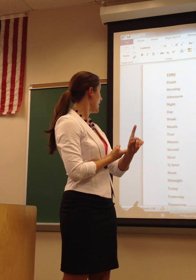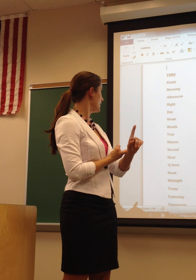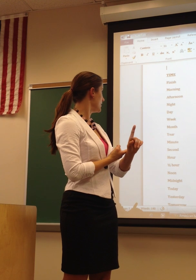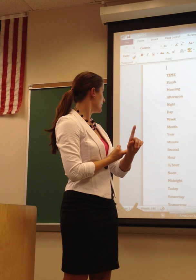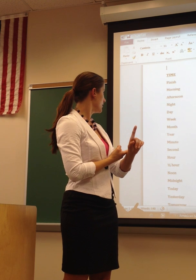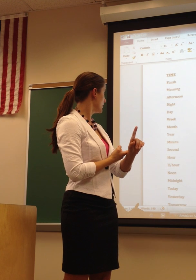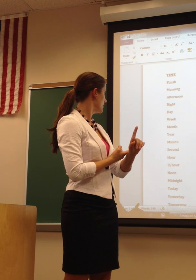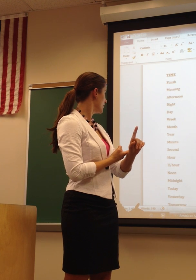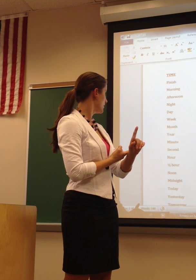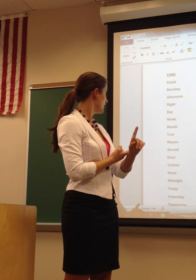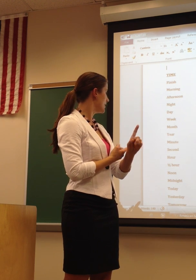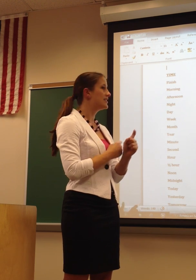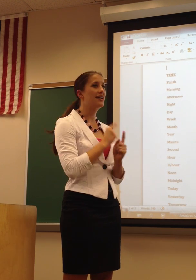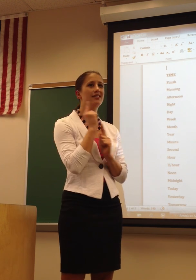And second.